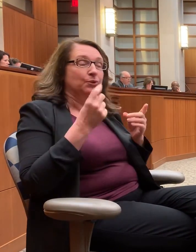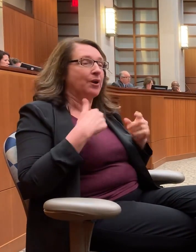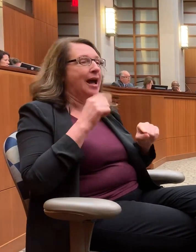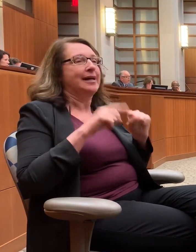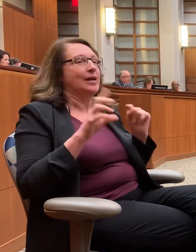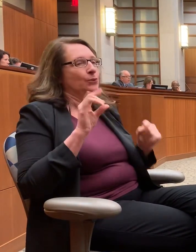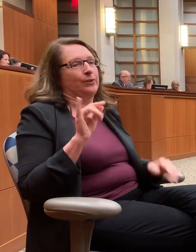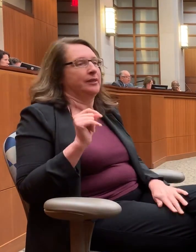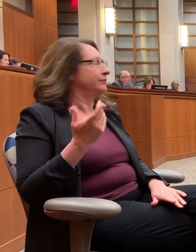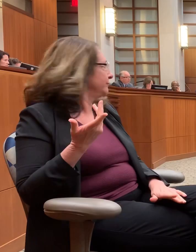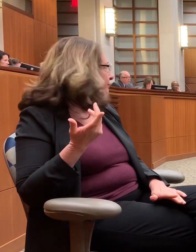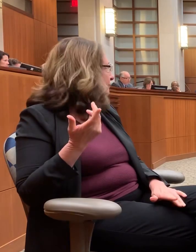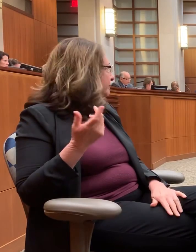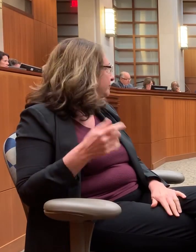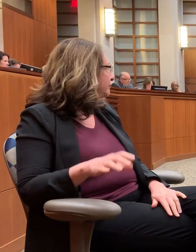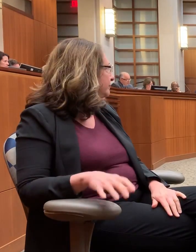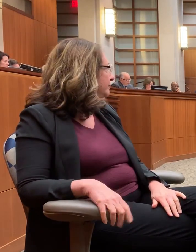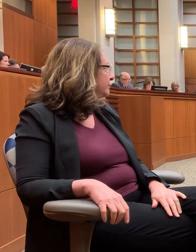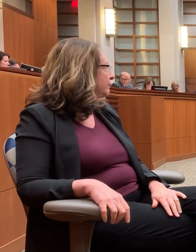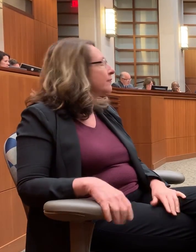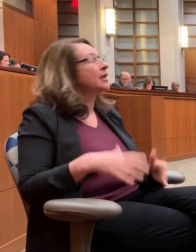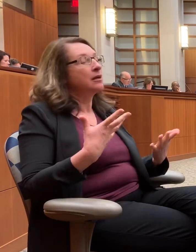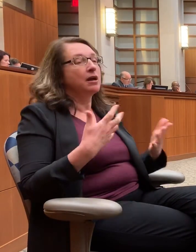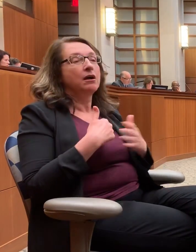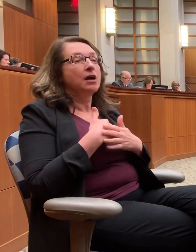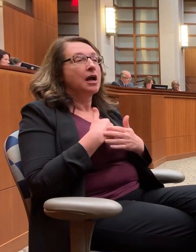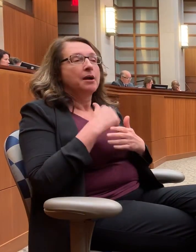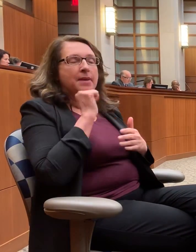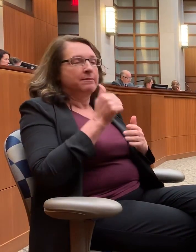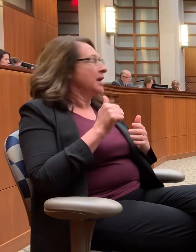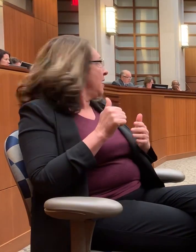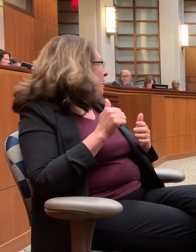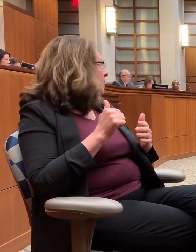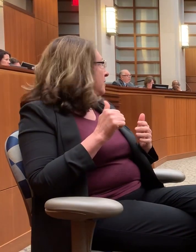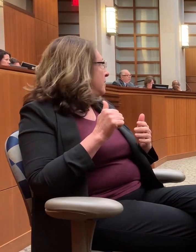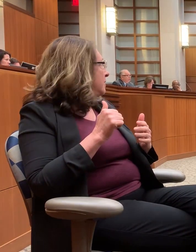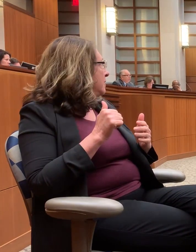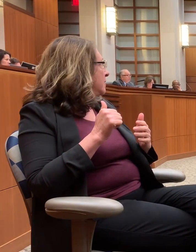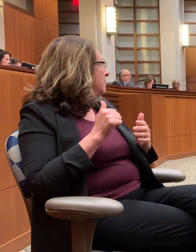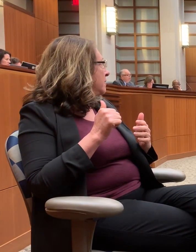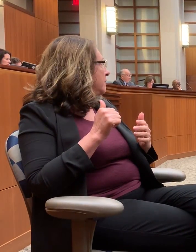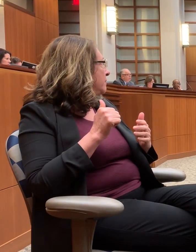can't do it. Now, I'm not an emotional,